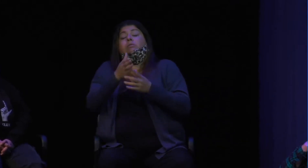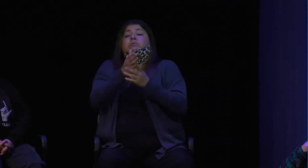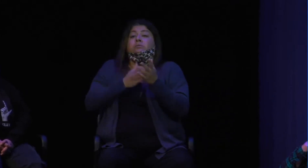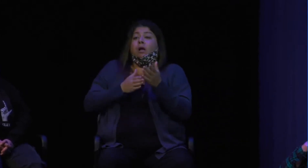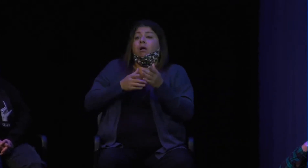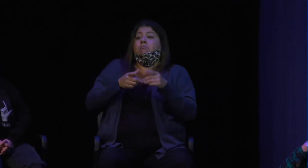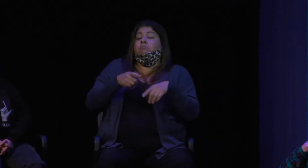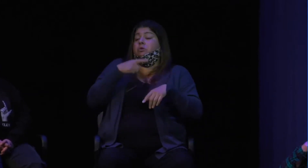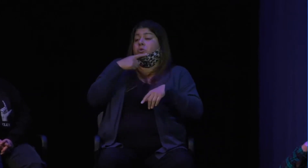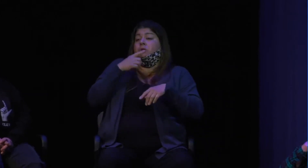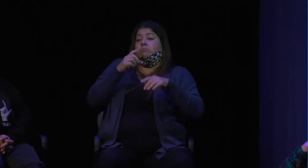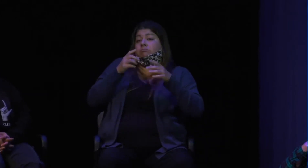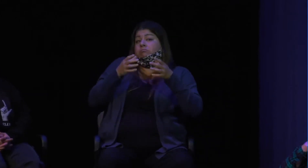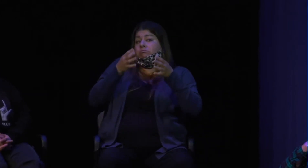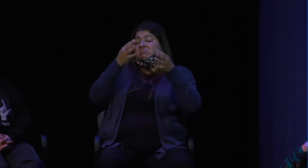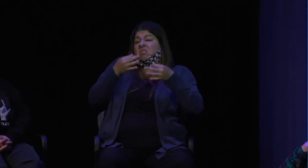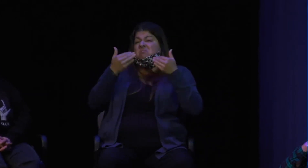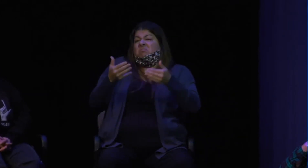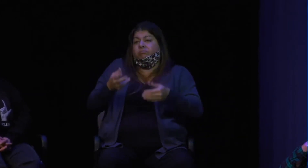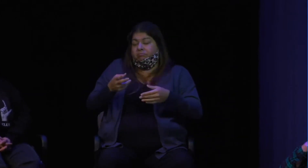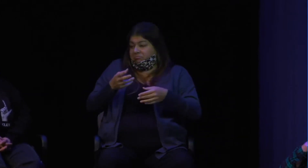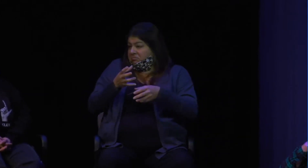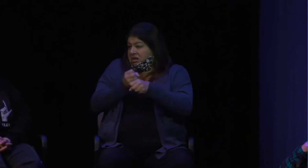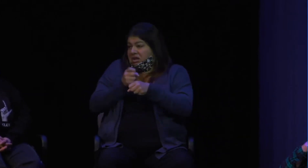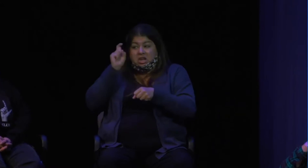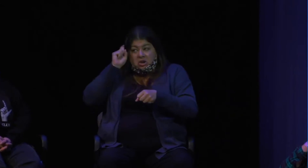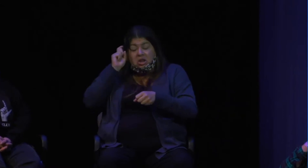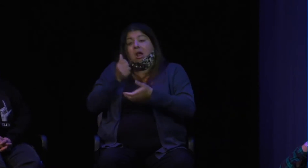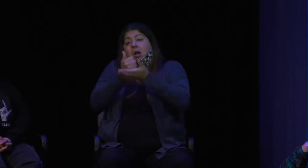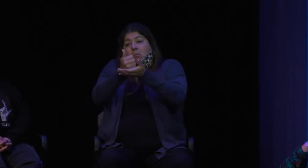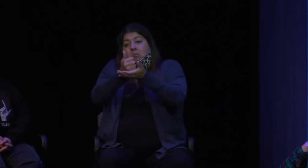as if they always had.